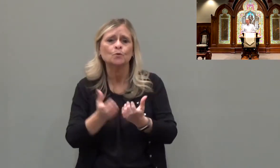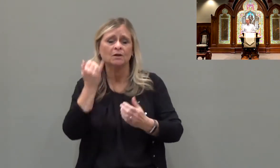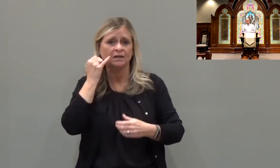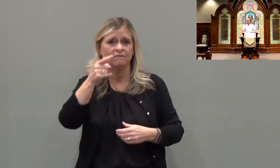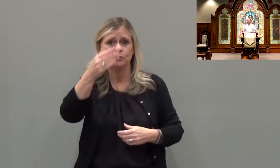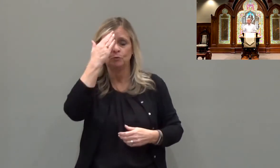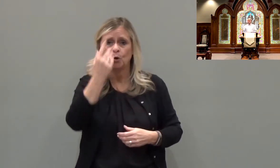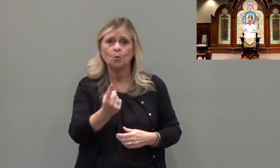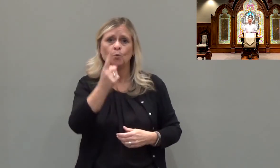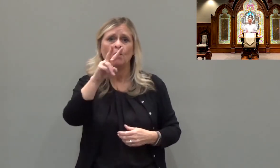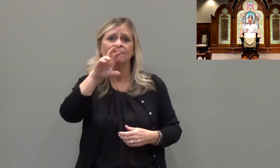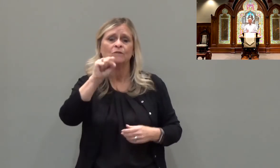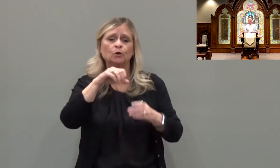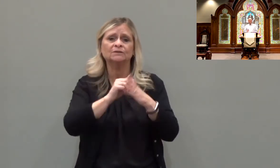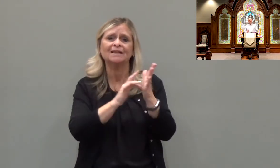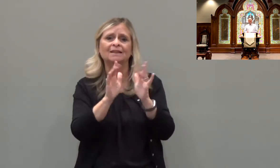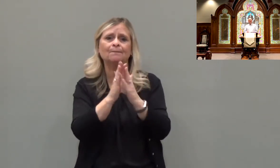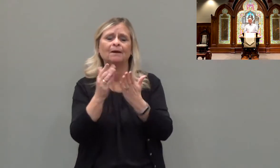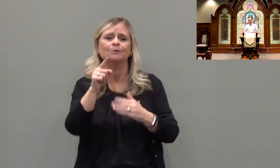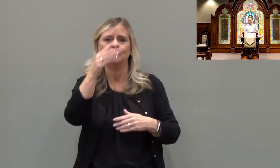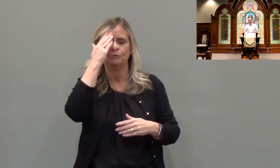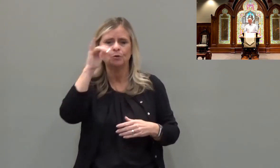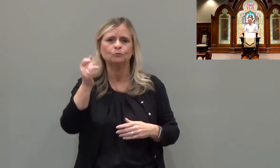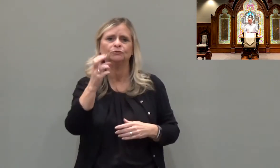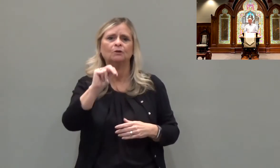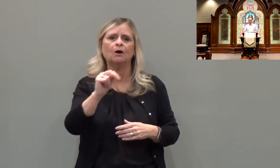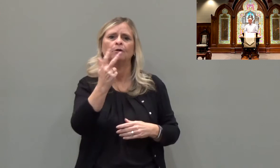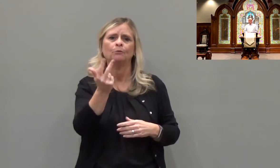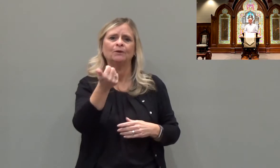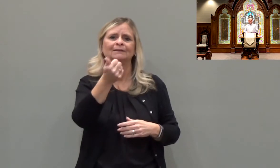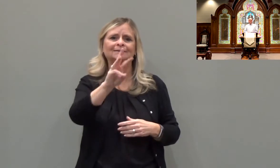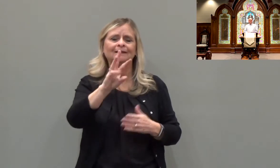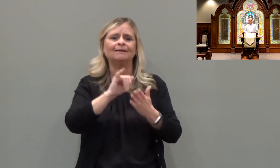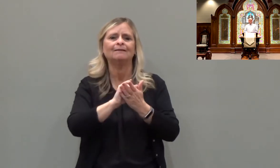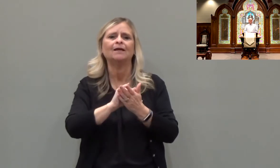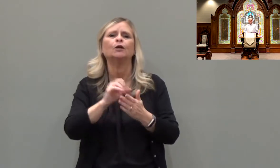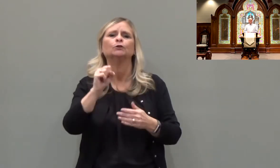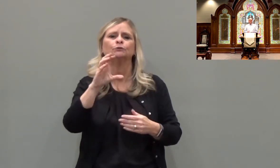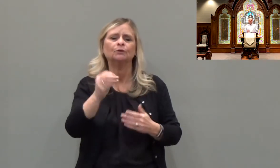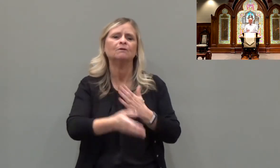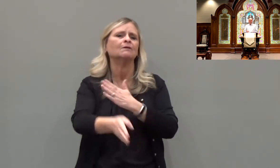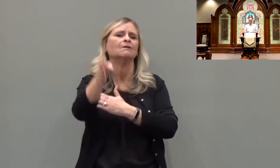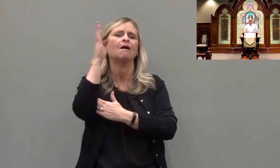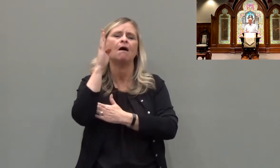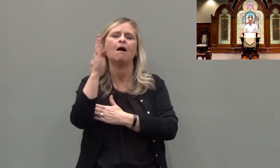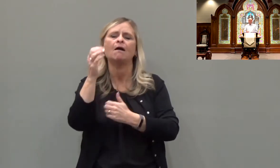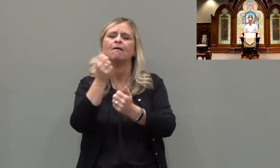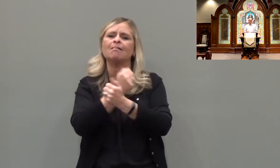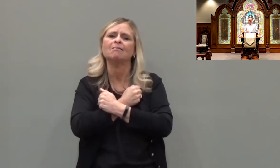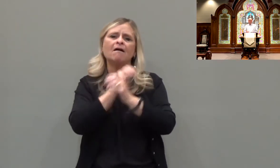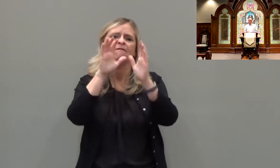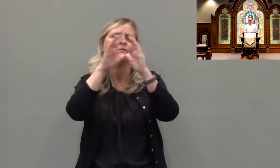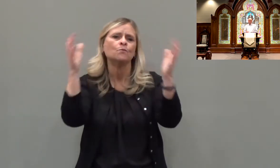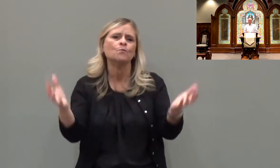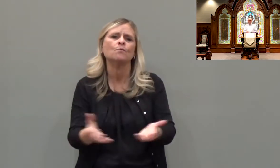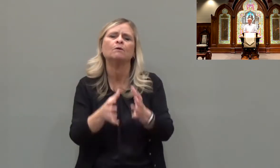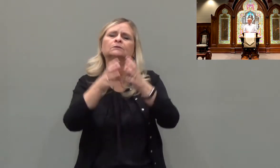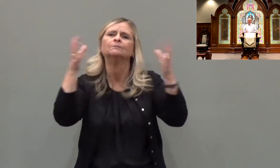know John 3:16, "For God so loved the world that he gave his only